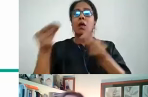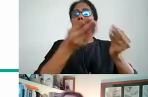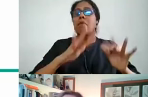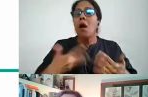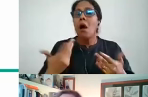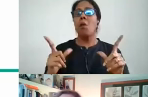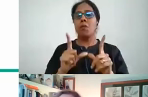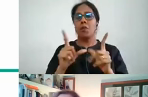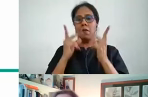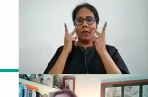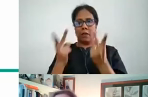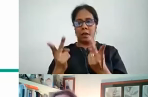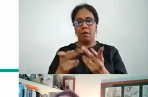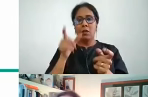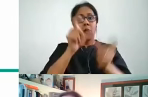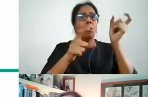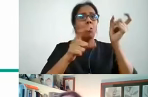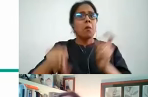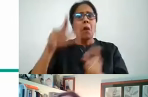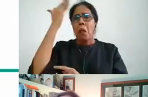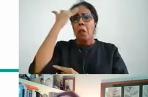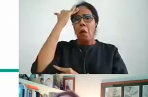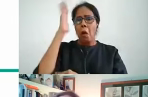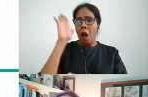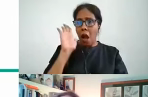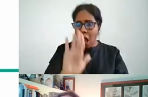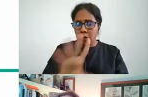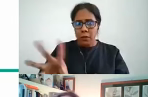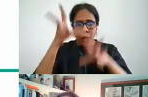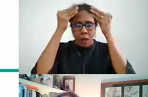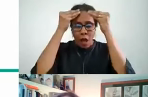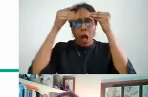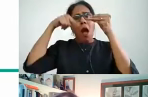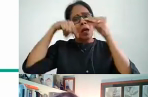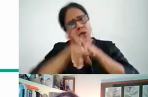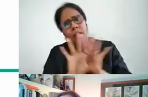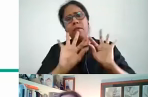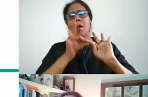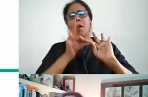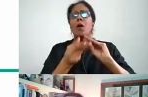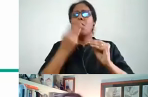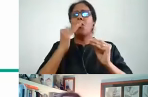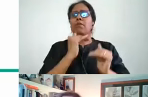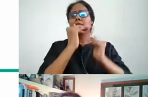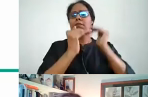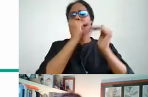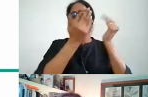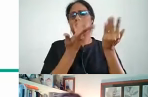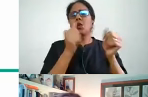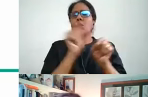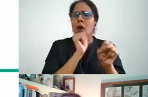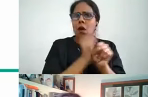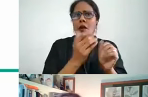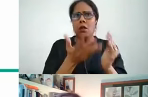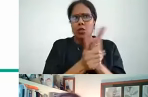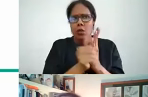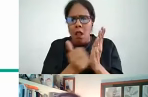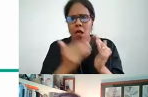this, when people have this knowledge, it can be leveraged and built upon to, again, provide people more skills and knowledge